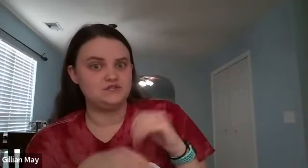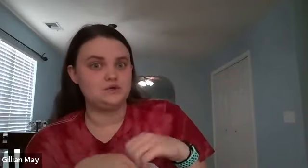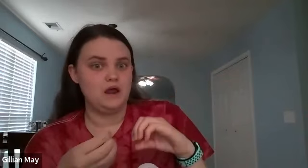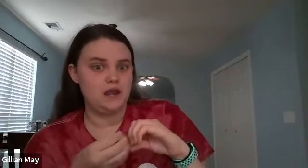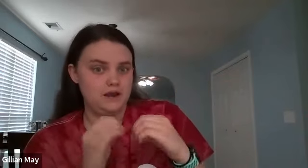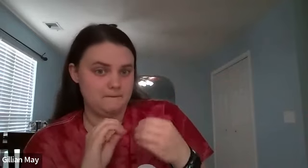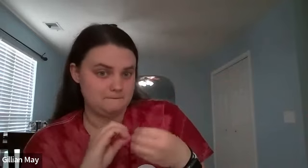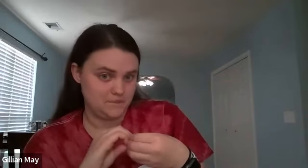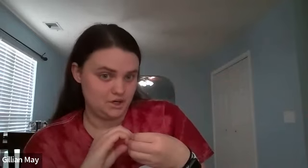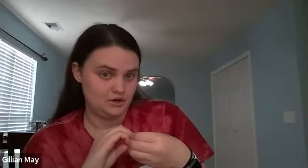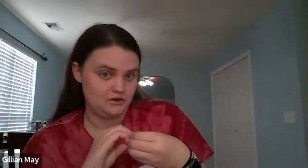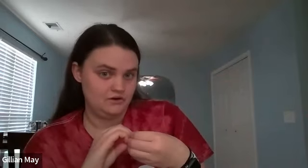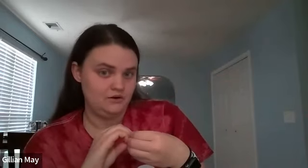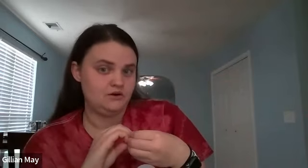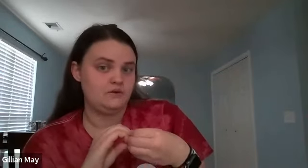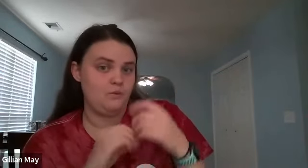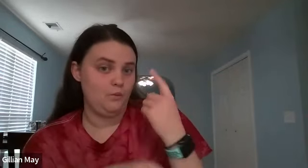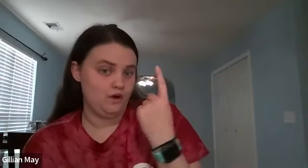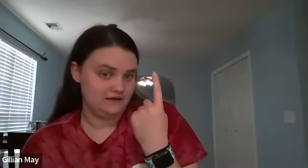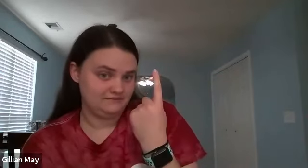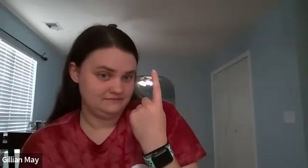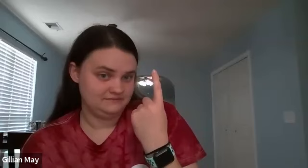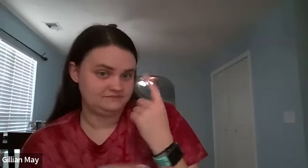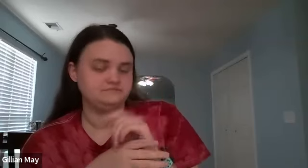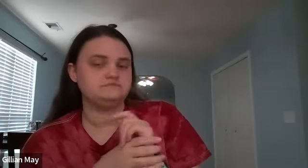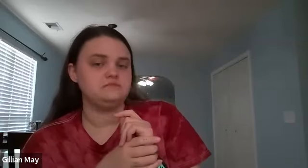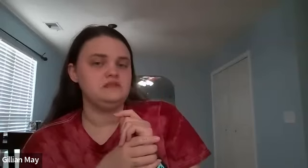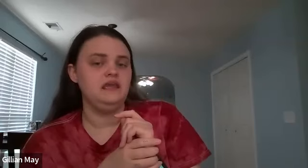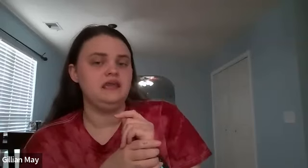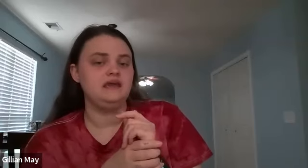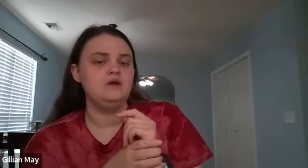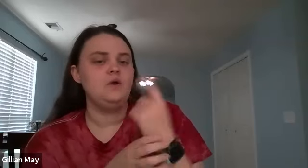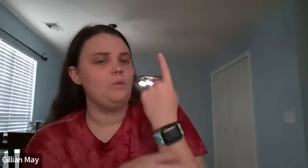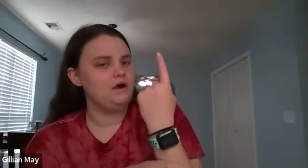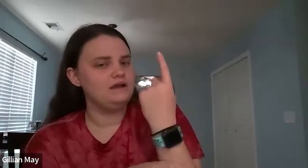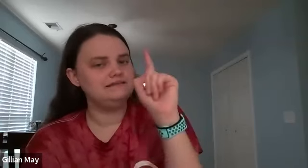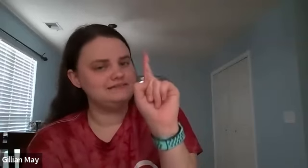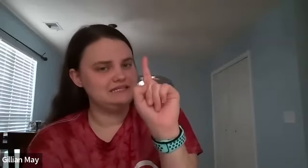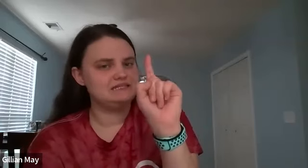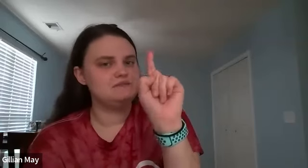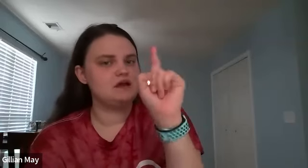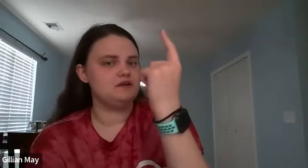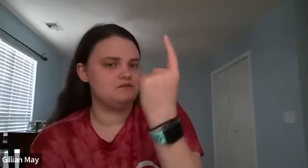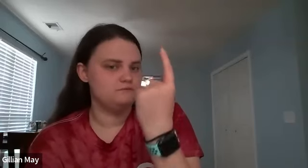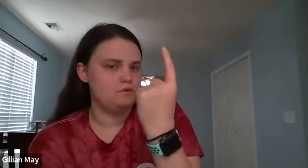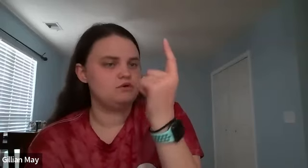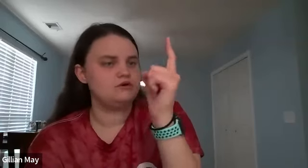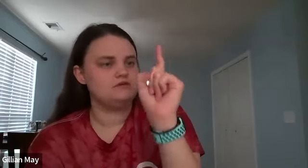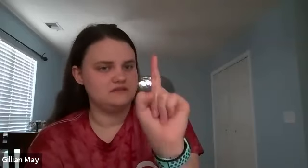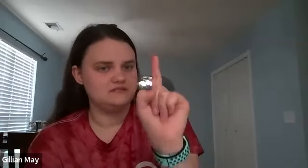to number 1. And 1, it doesn't matter if you have it forward or this